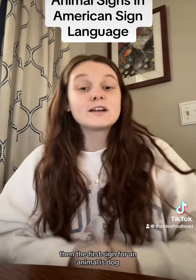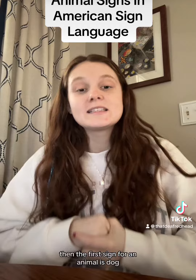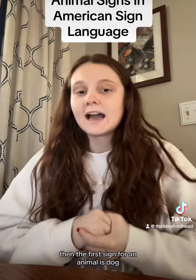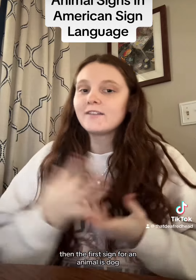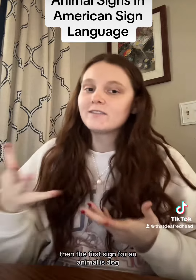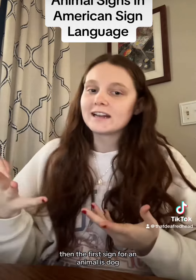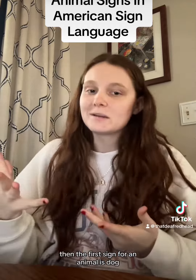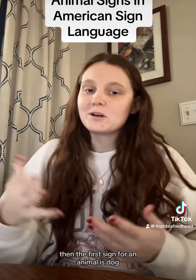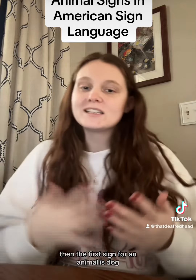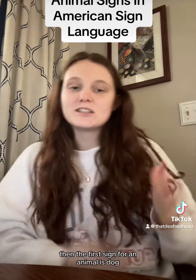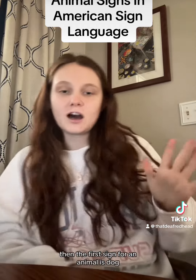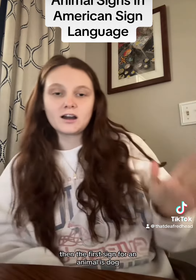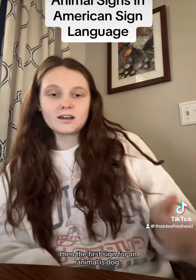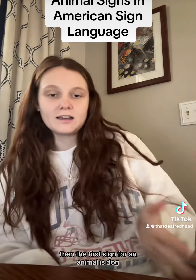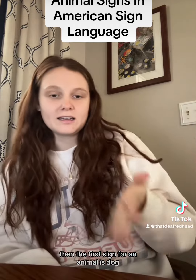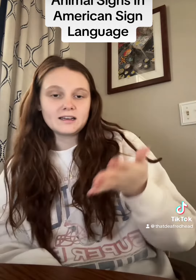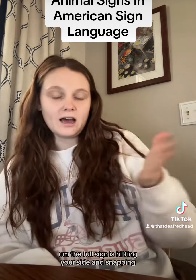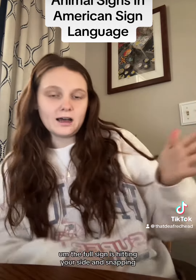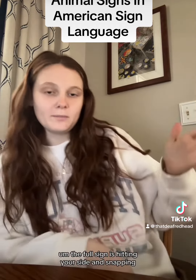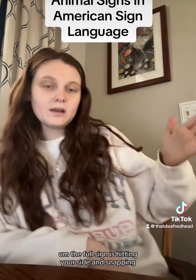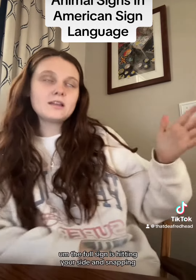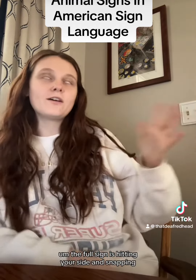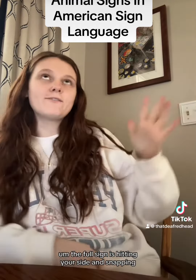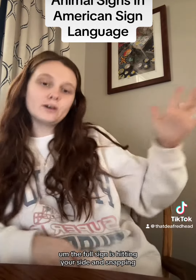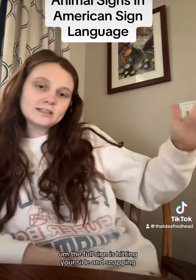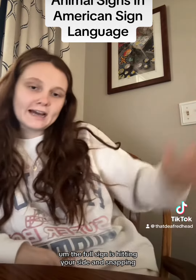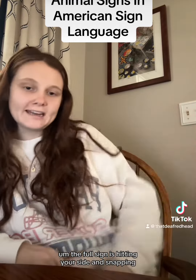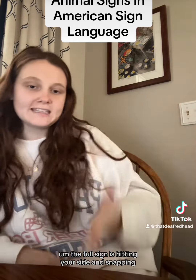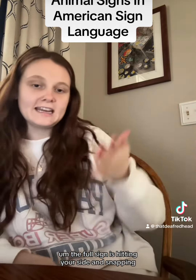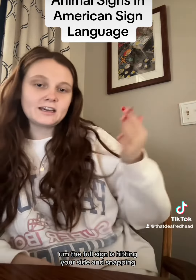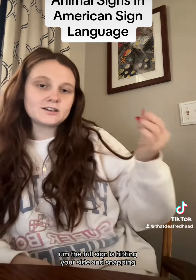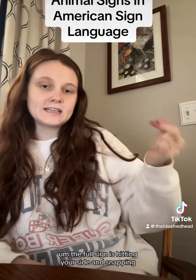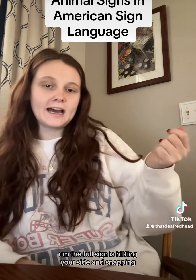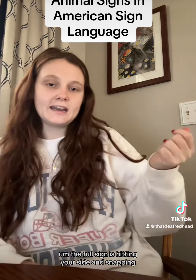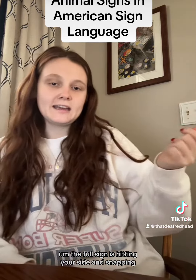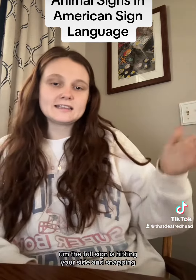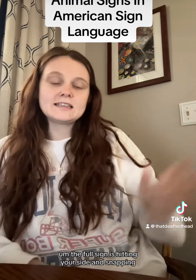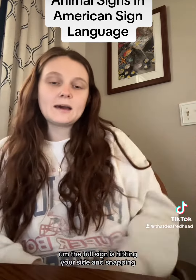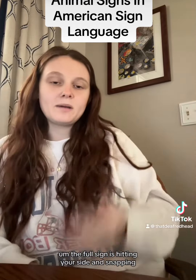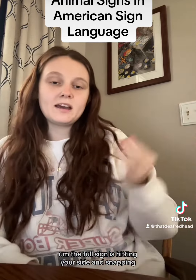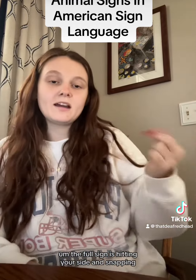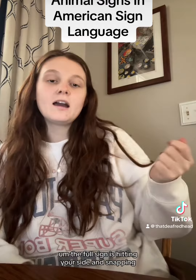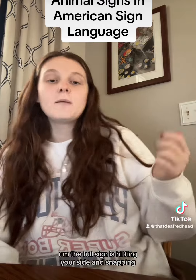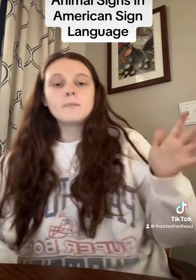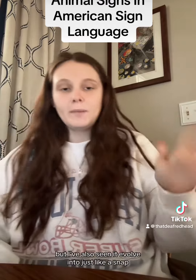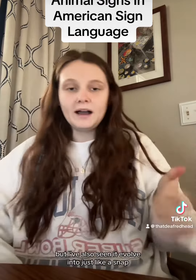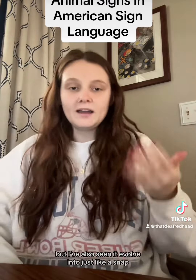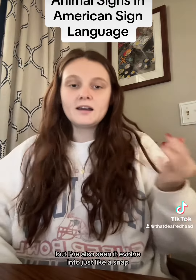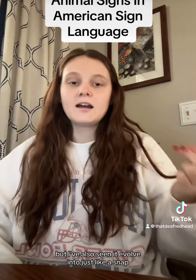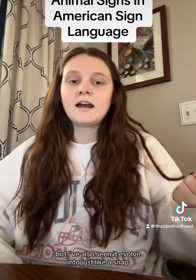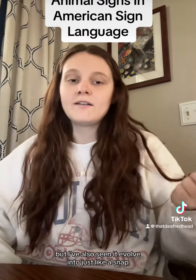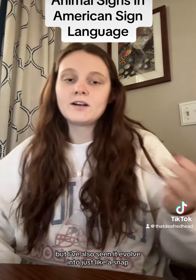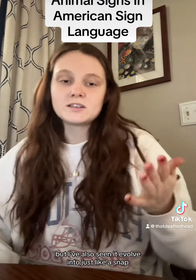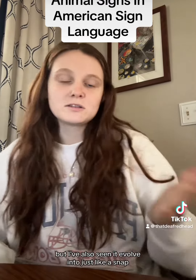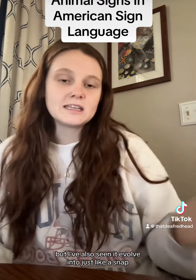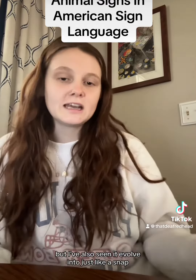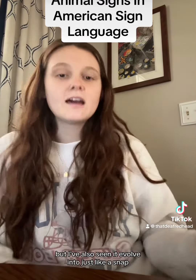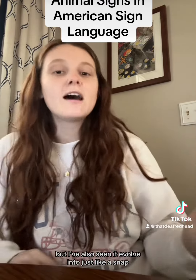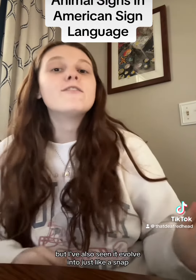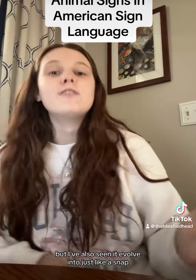sign for an animal is dog. The full sign is hitting your side and snapping, but I've also seen it